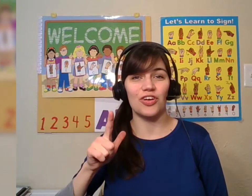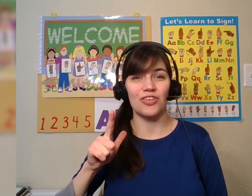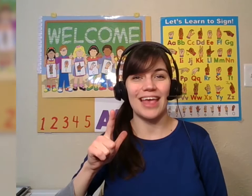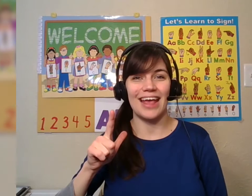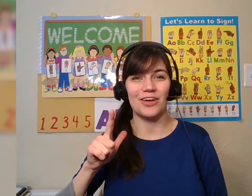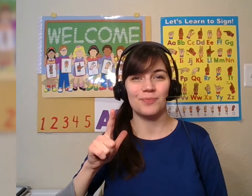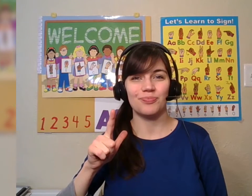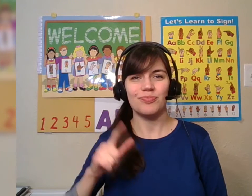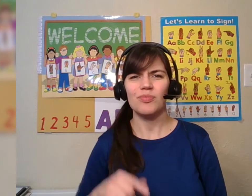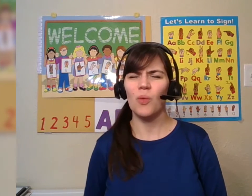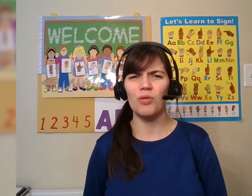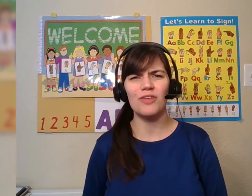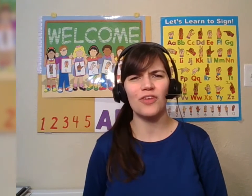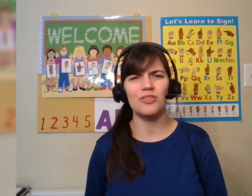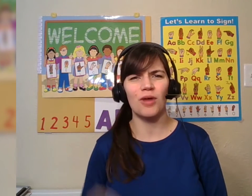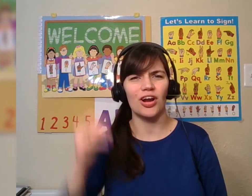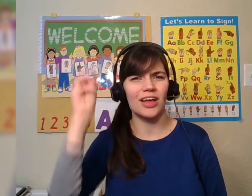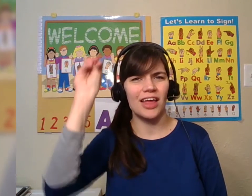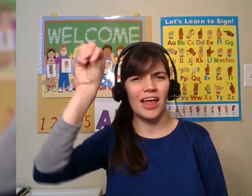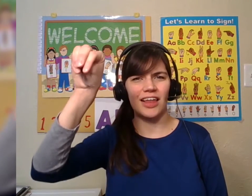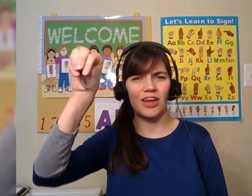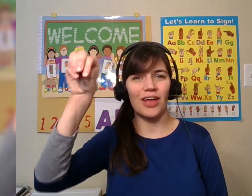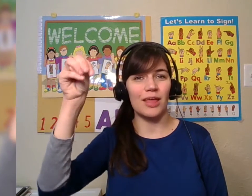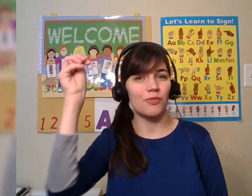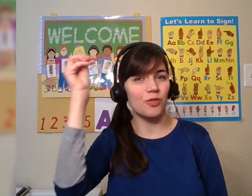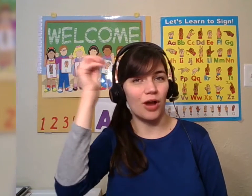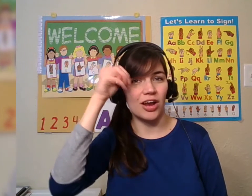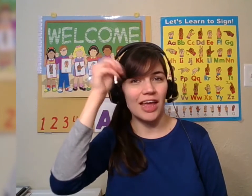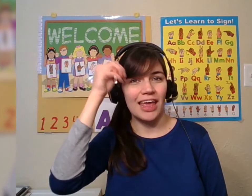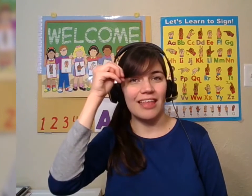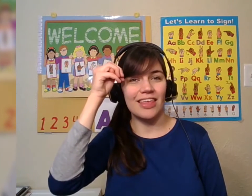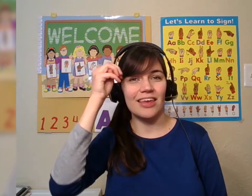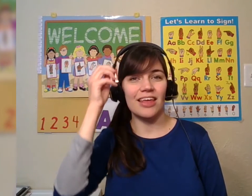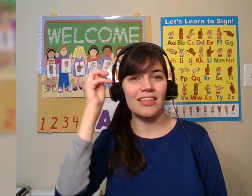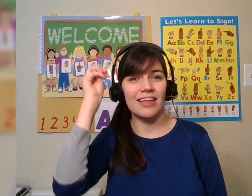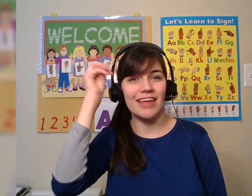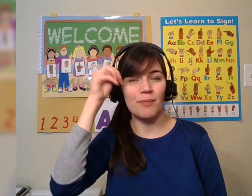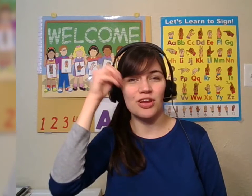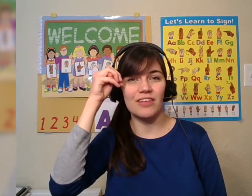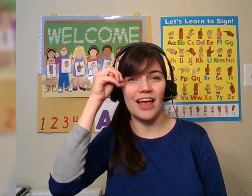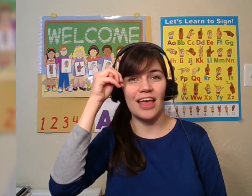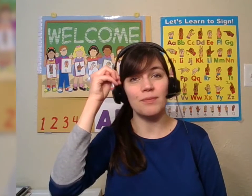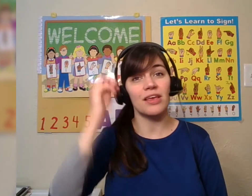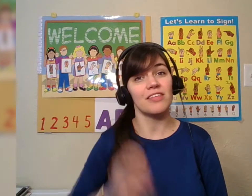curly hair. Or my friend Mark, a letter M for Mark, and then they tap near his eye because he